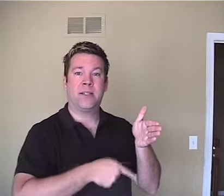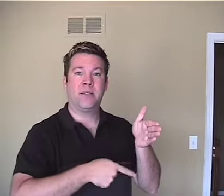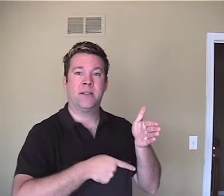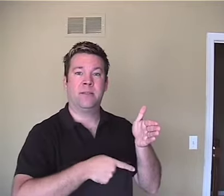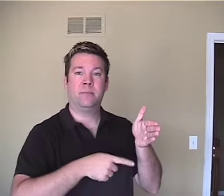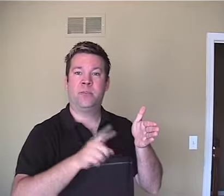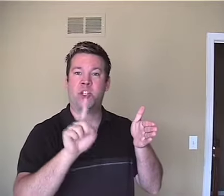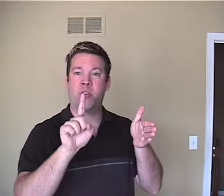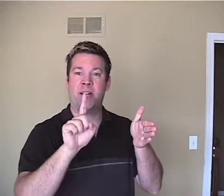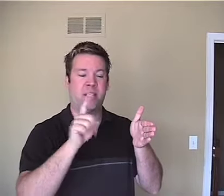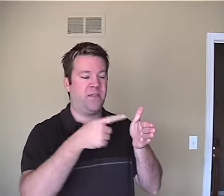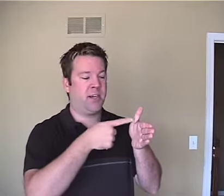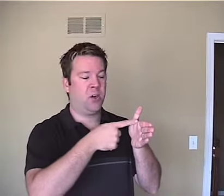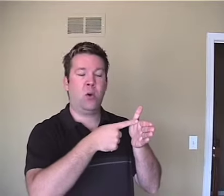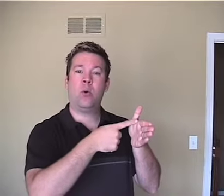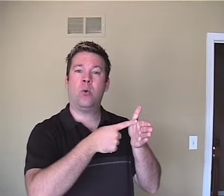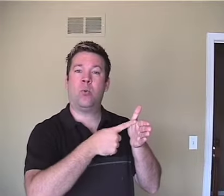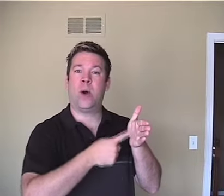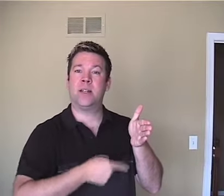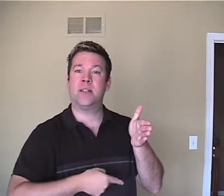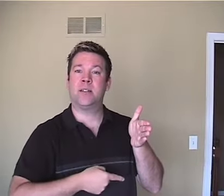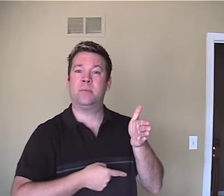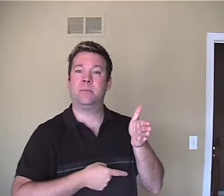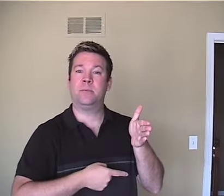What? Just your index finger. What?